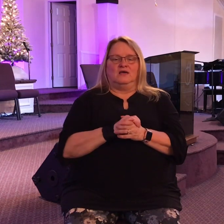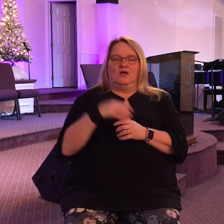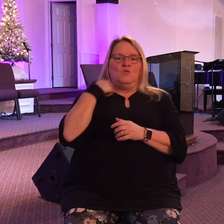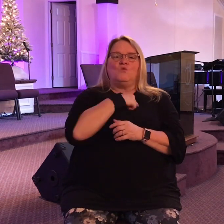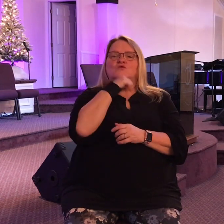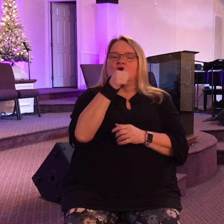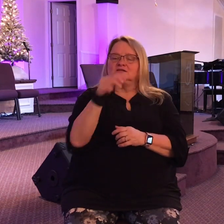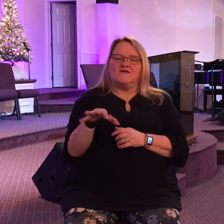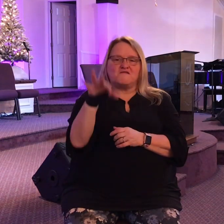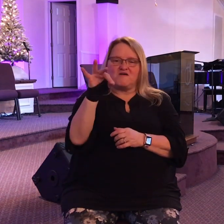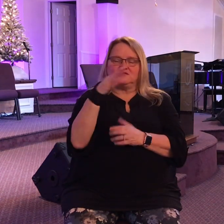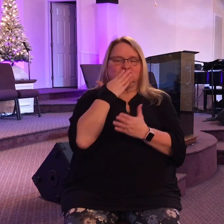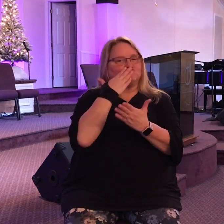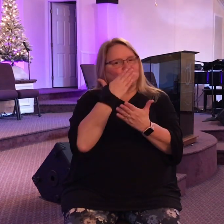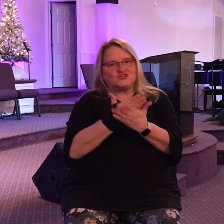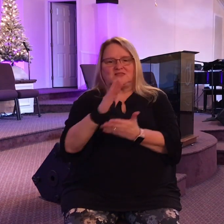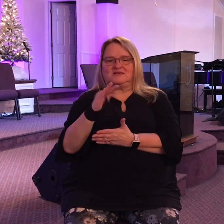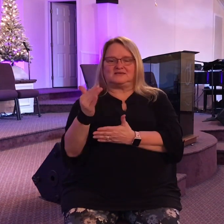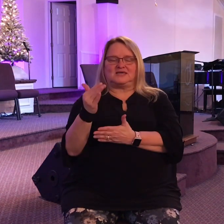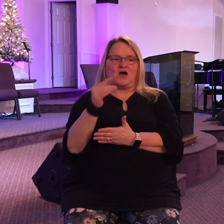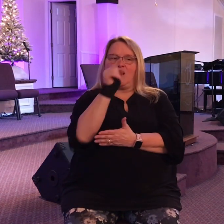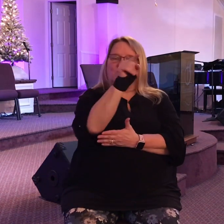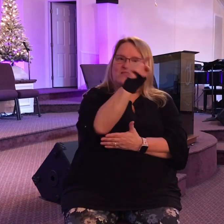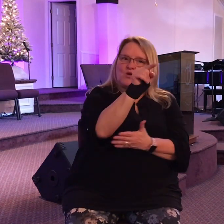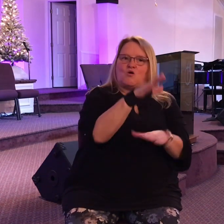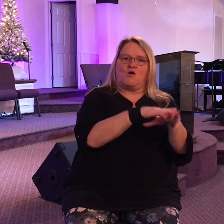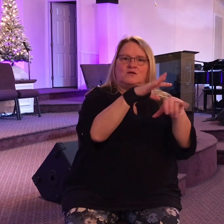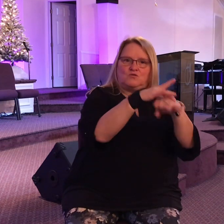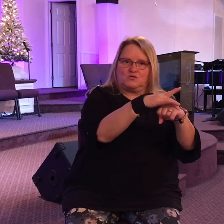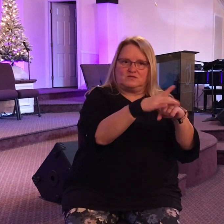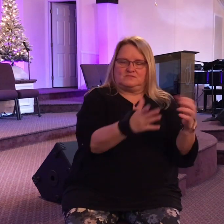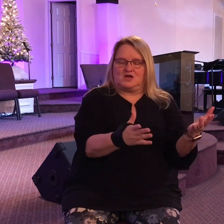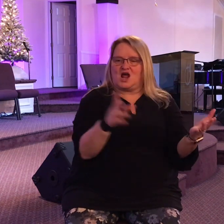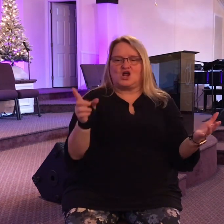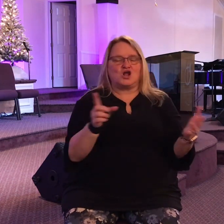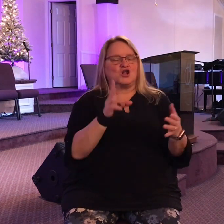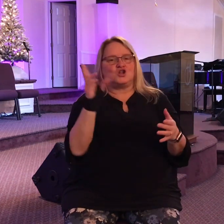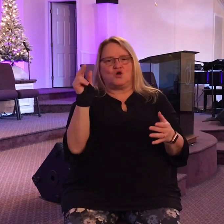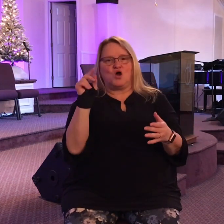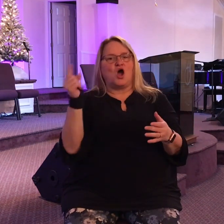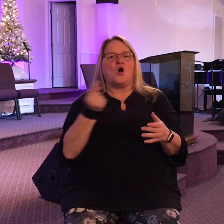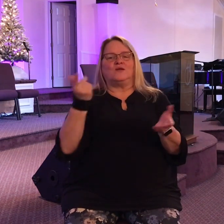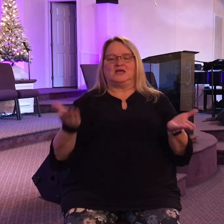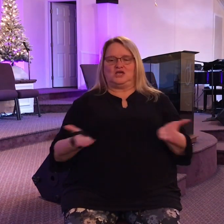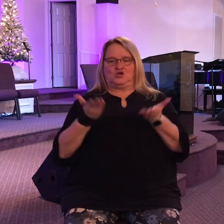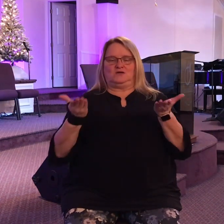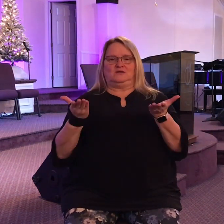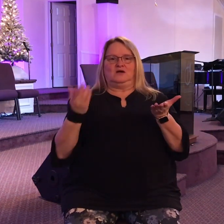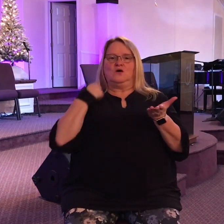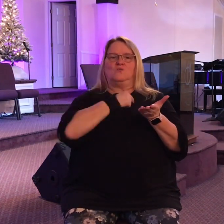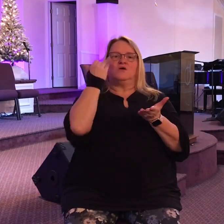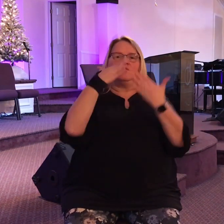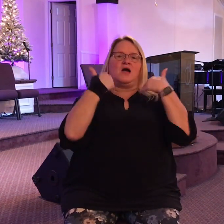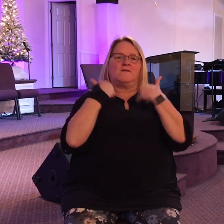you'll find, because the Spirit of God, who has more power than every doctor rolled up into one, that has more power than every legislative government rolled